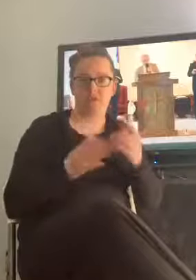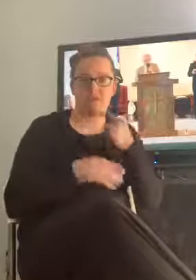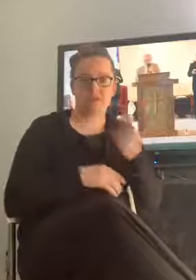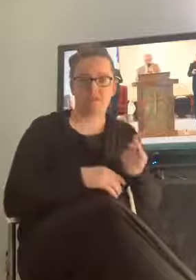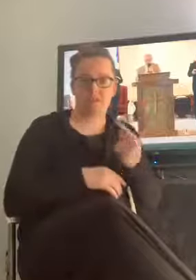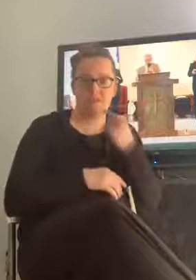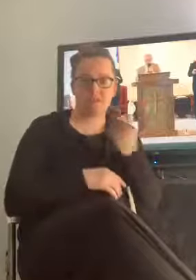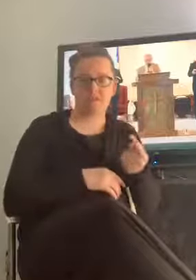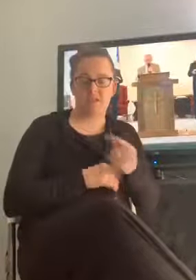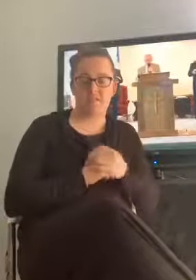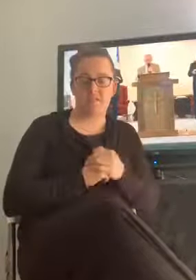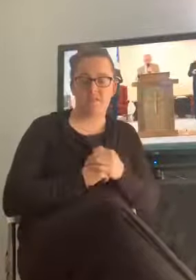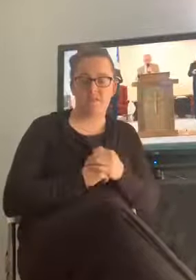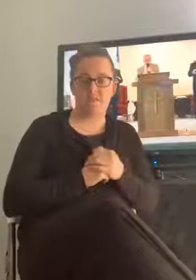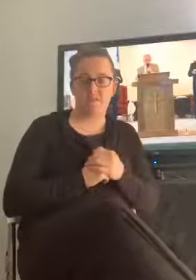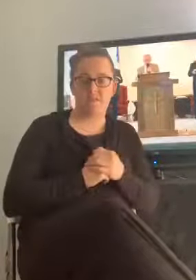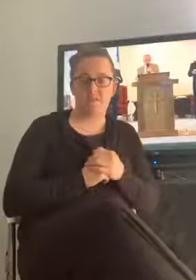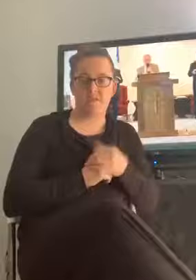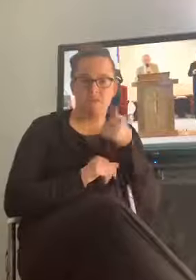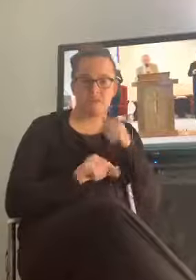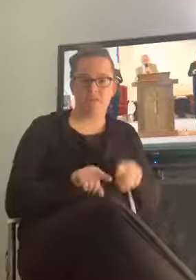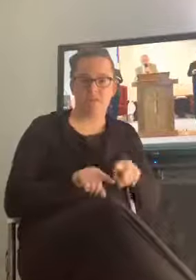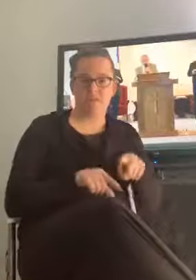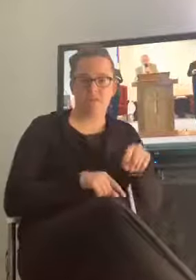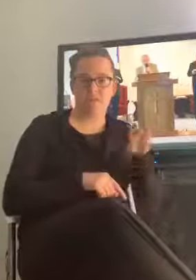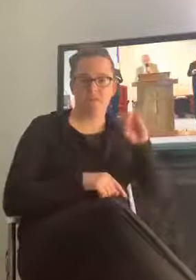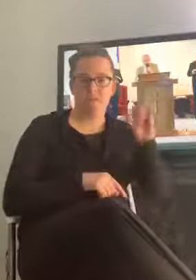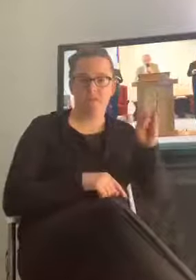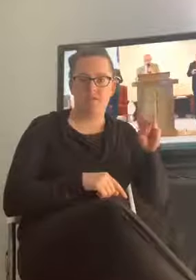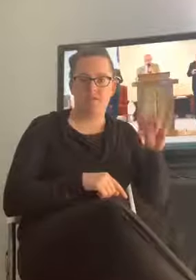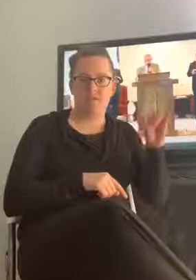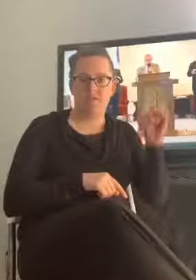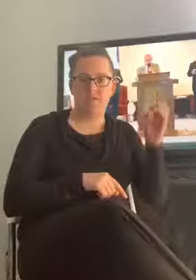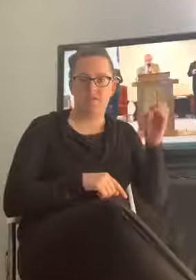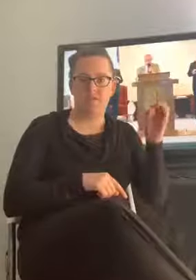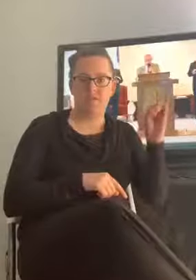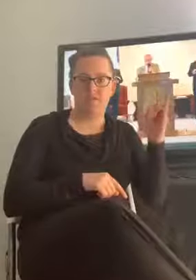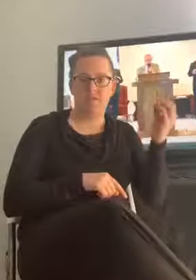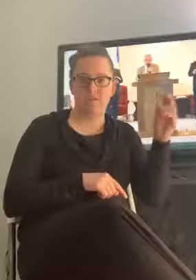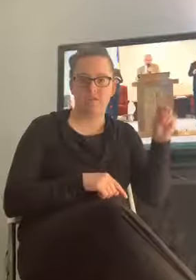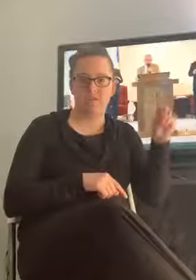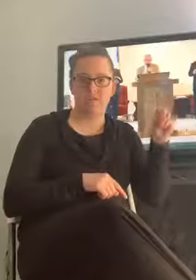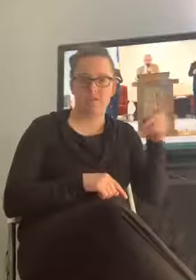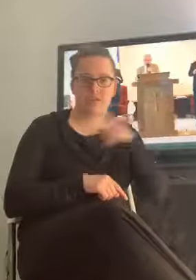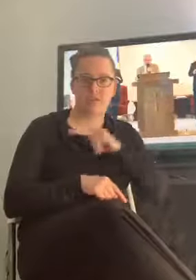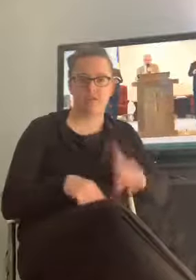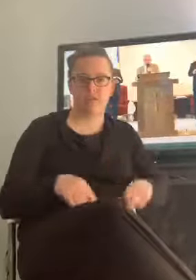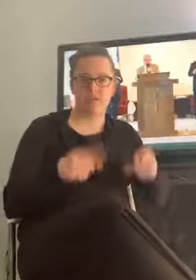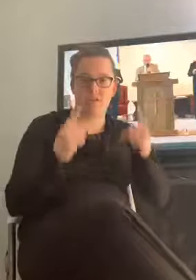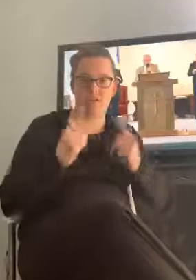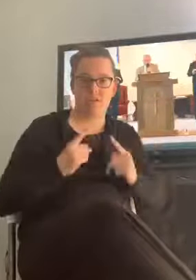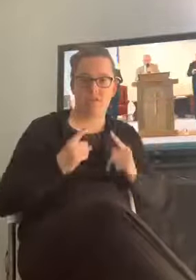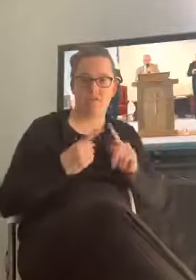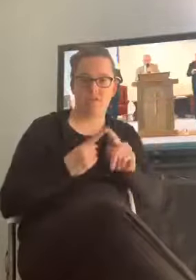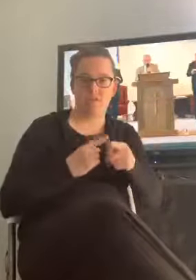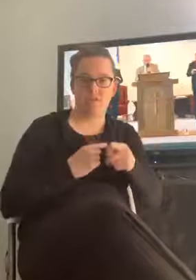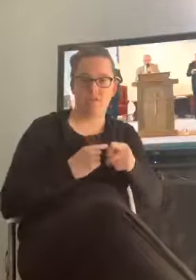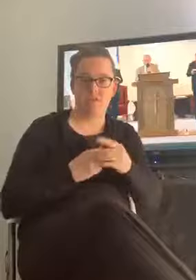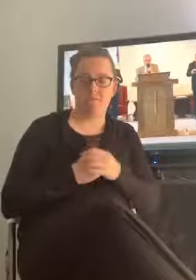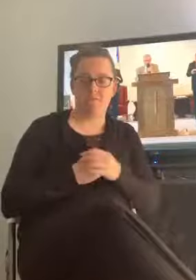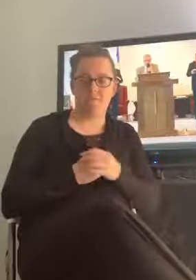ye the daughters of Zion, Behold, thy king cometh unto thee,